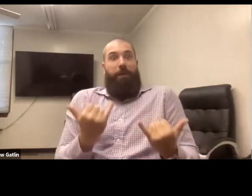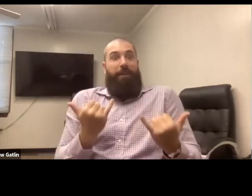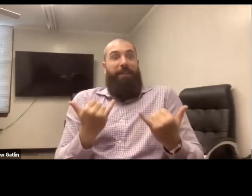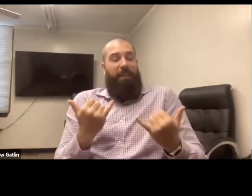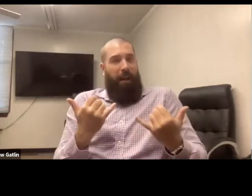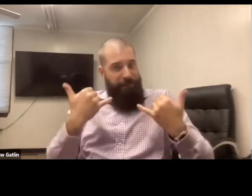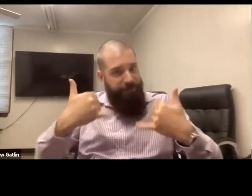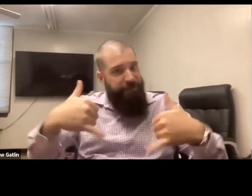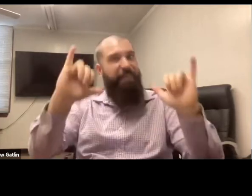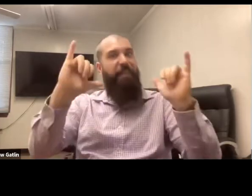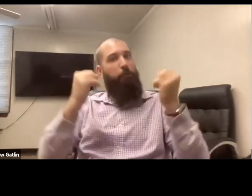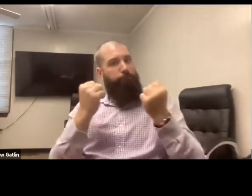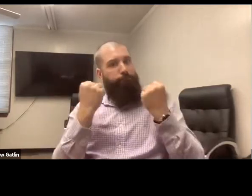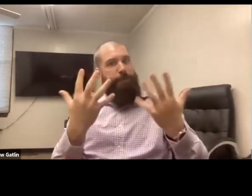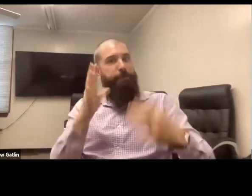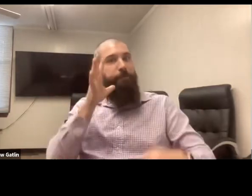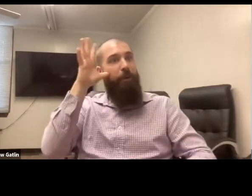So 10 years later,